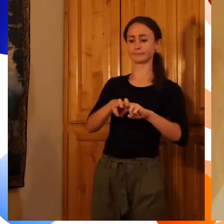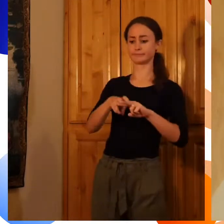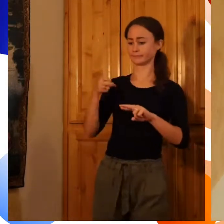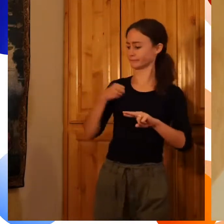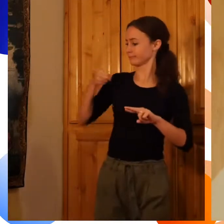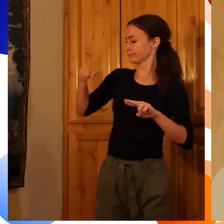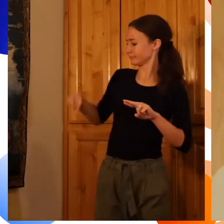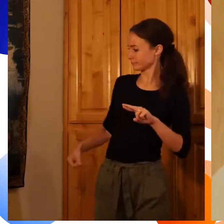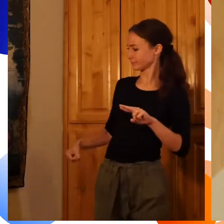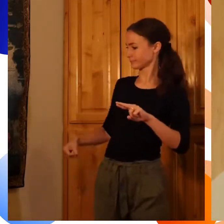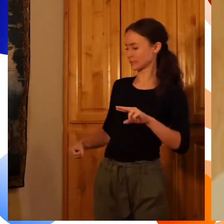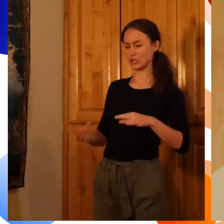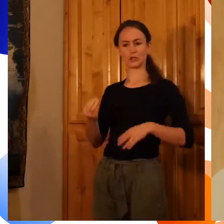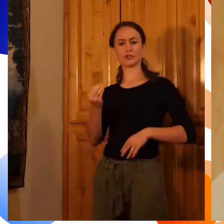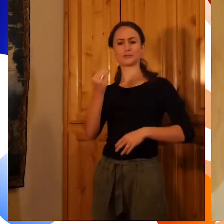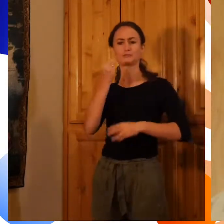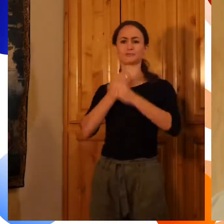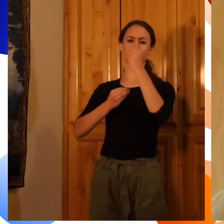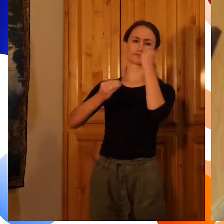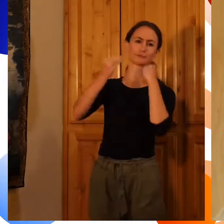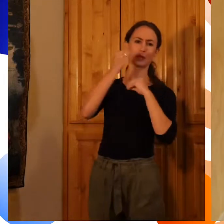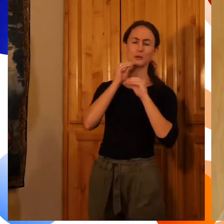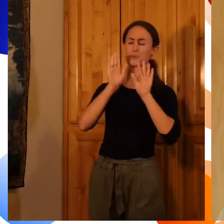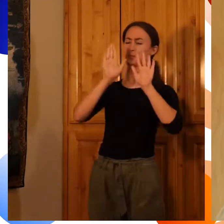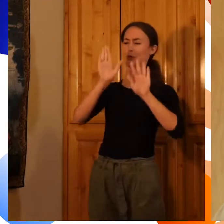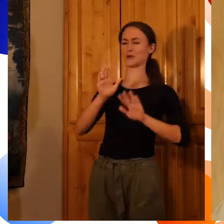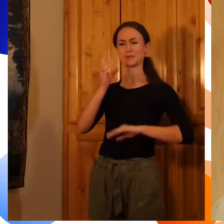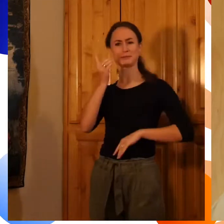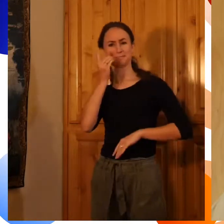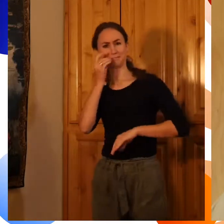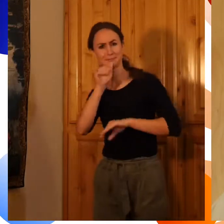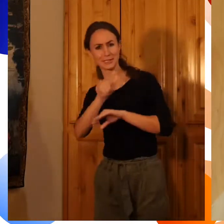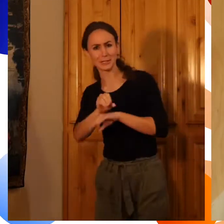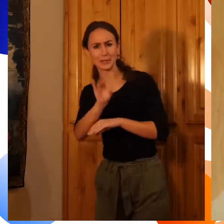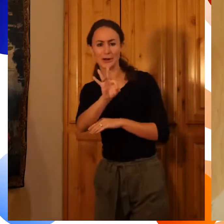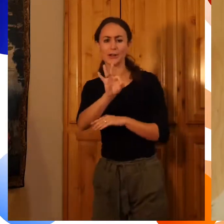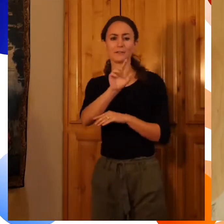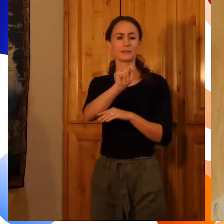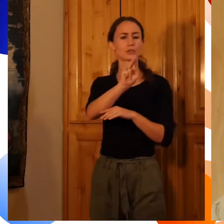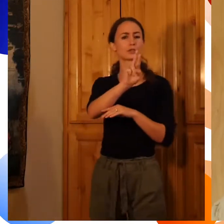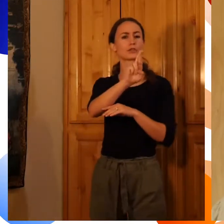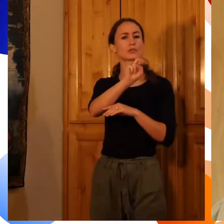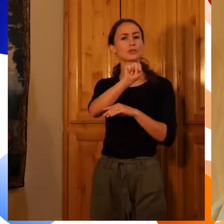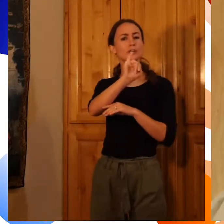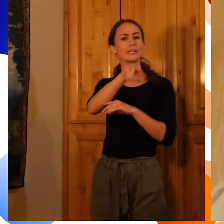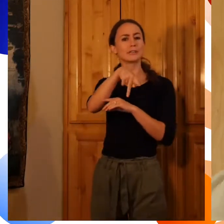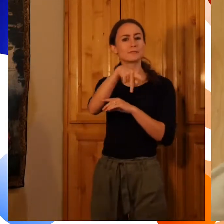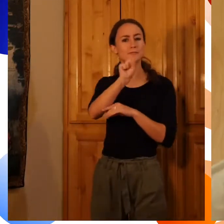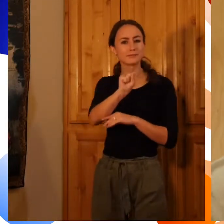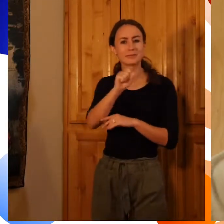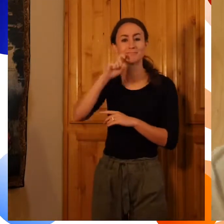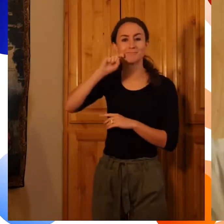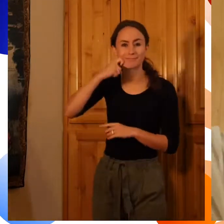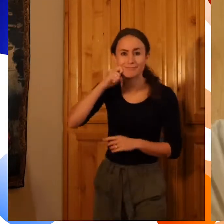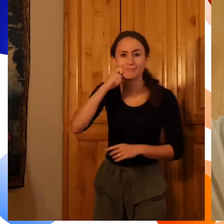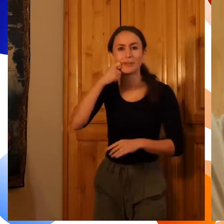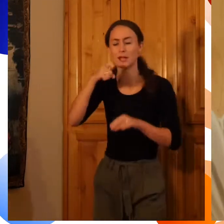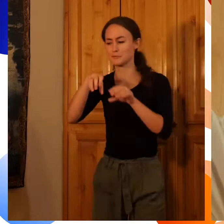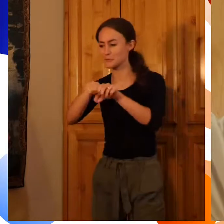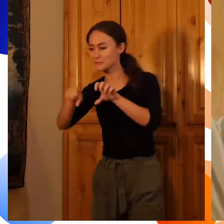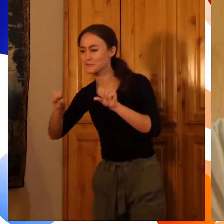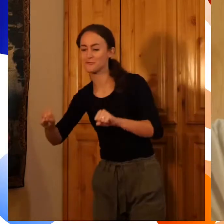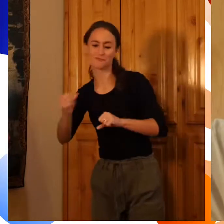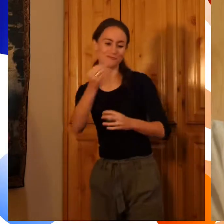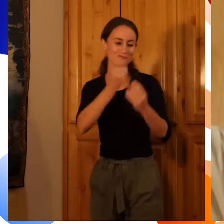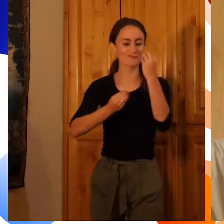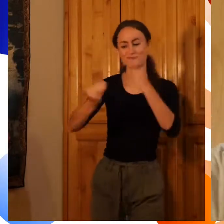of turnips and apples and a little sausage. And when he had finished, when the moon rose over the peaks in the